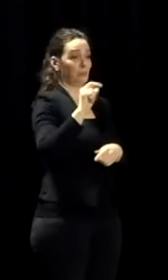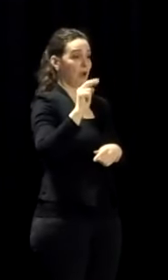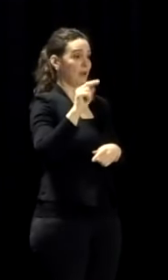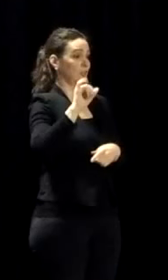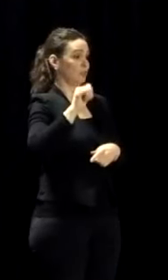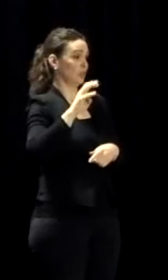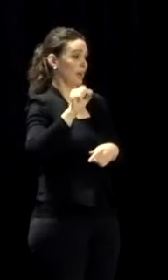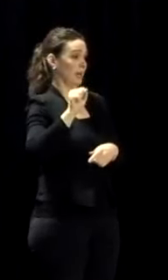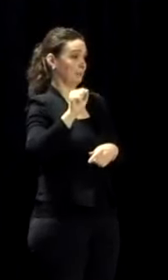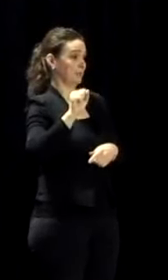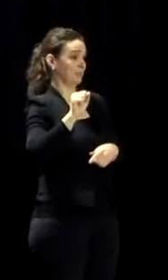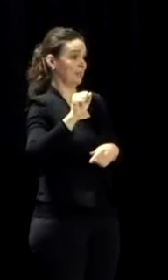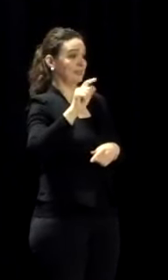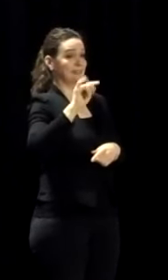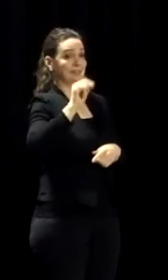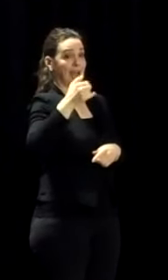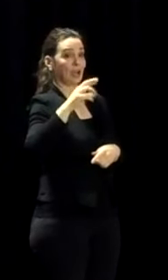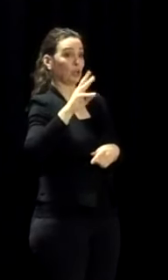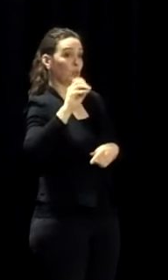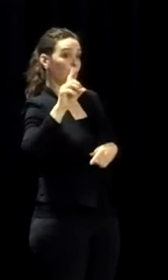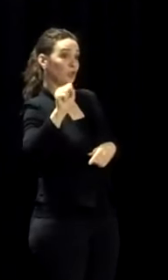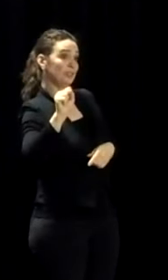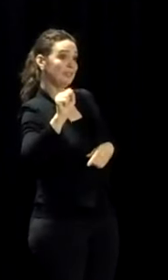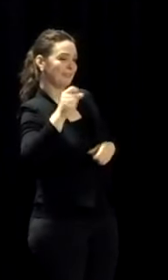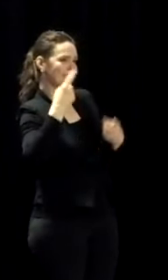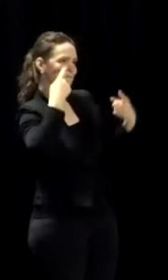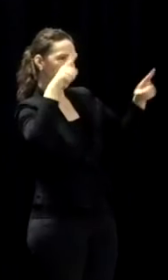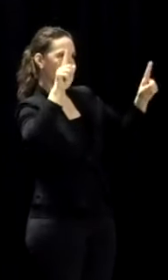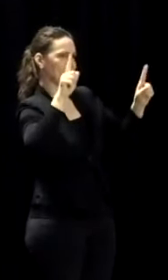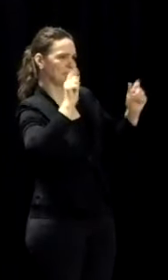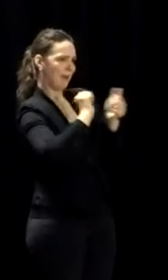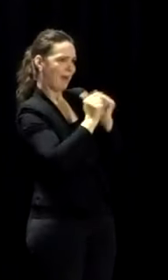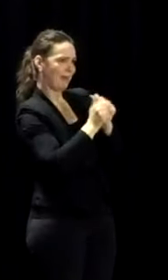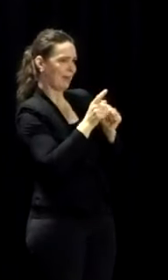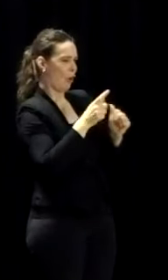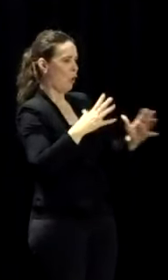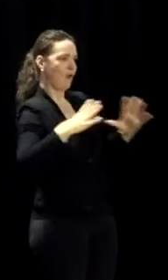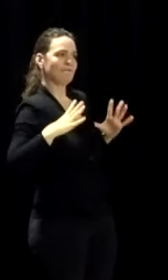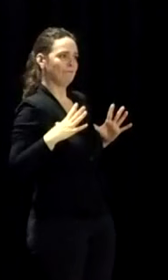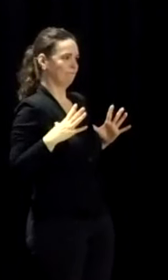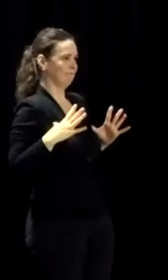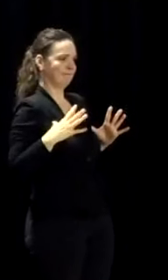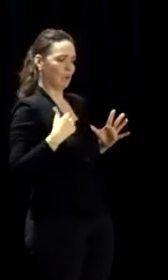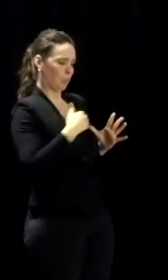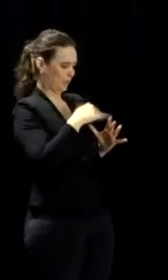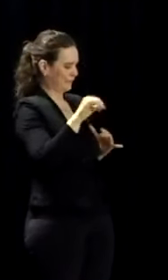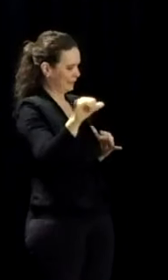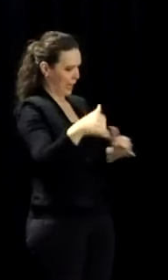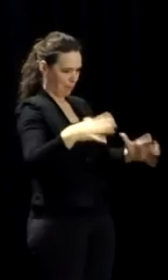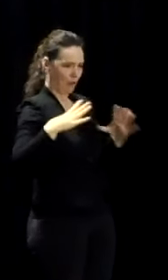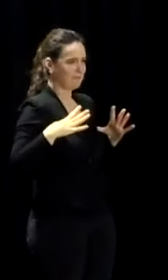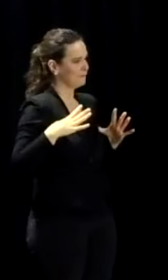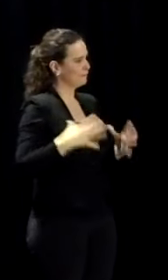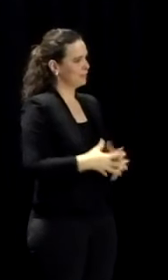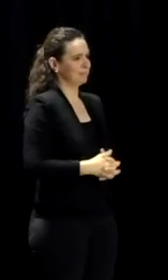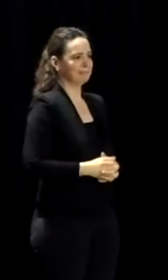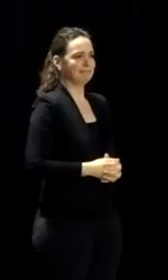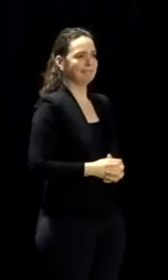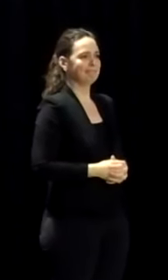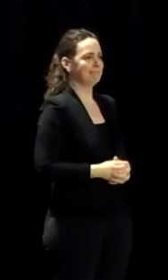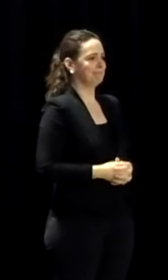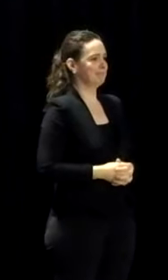We are looking at other ways, understanding that not everyone is going to listen to me to get the word out. We did the county executive and I did a public service